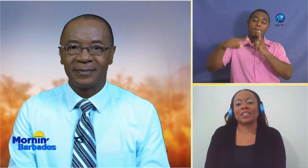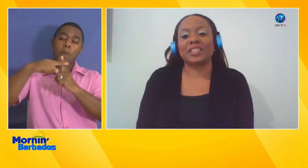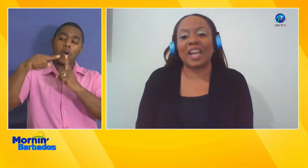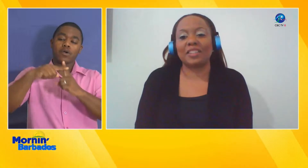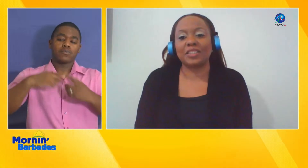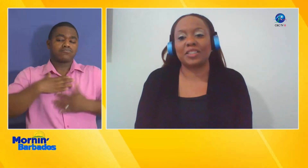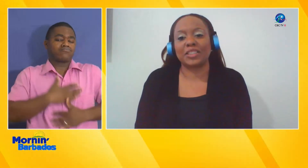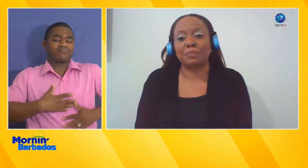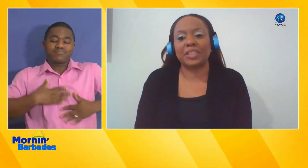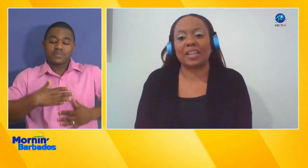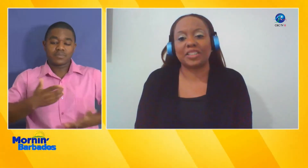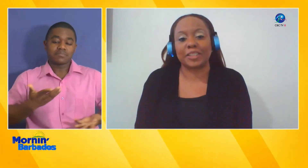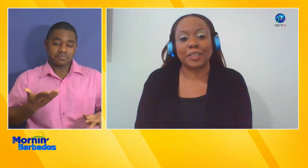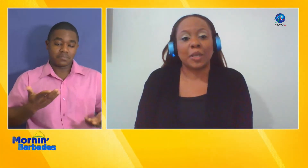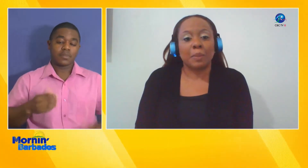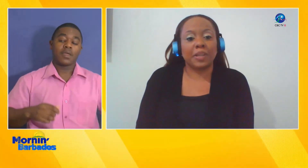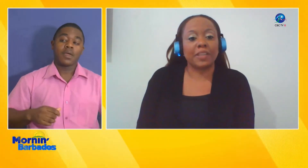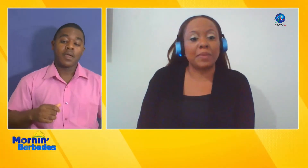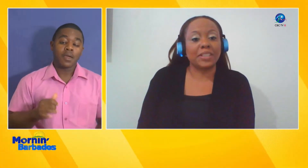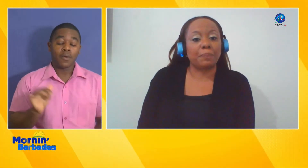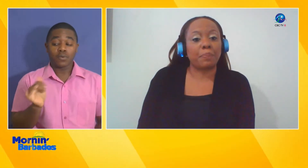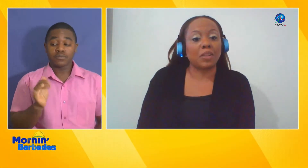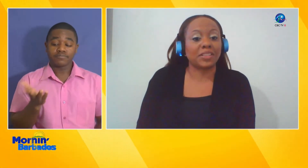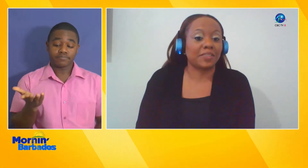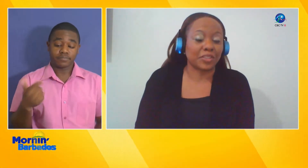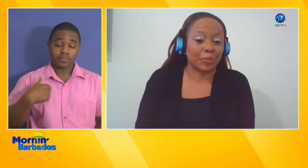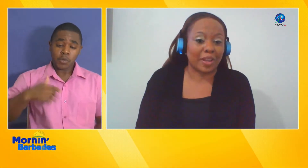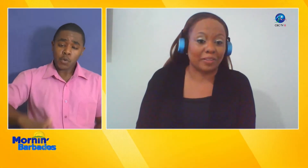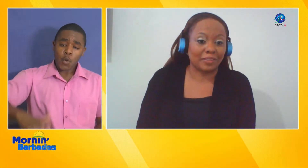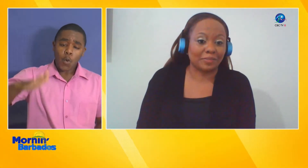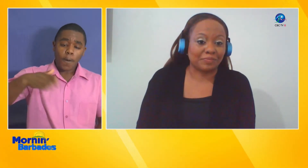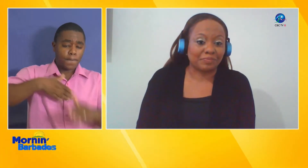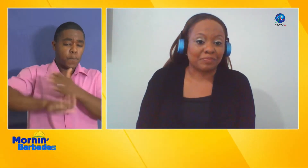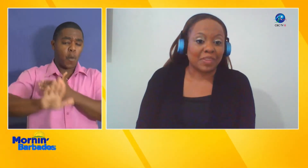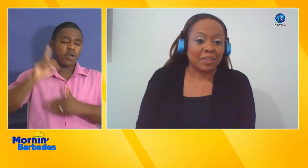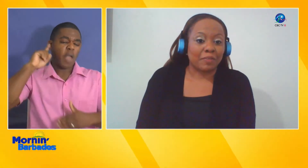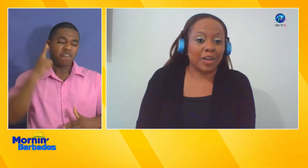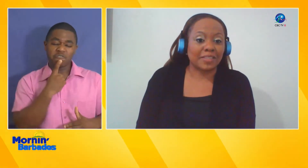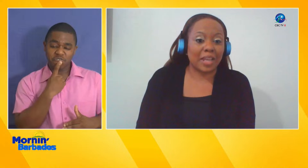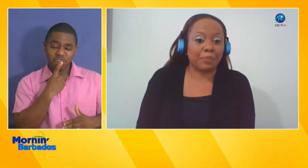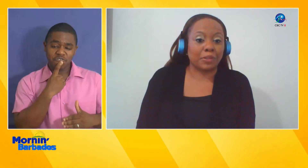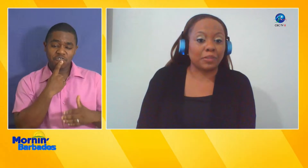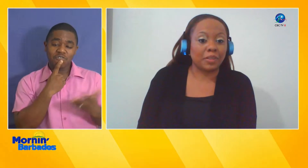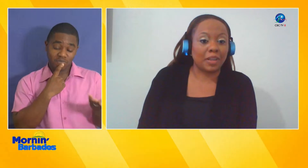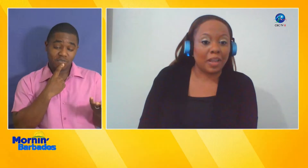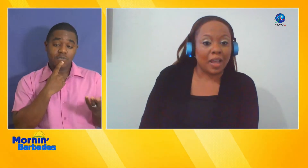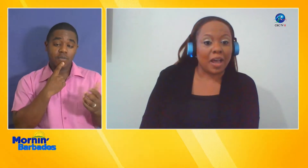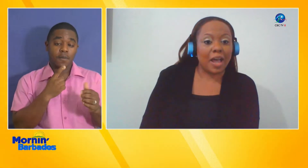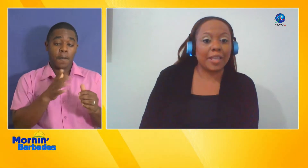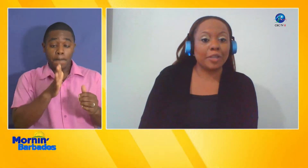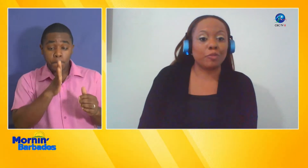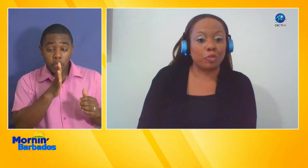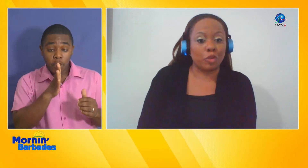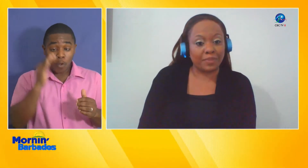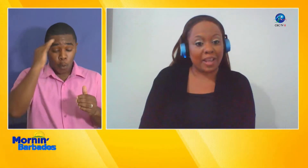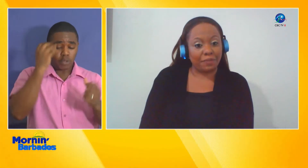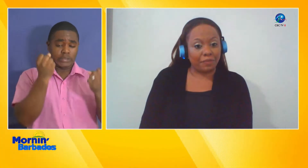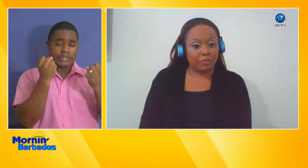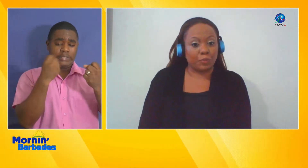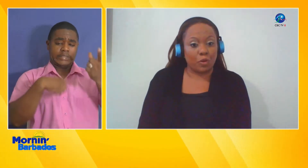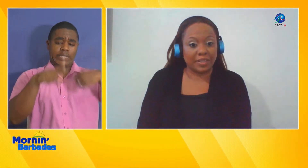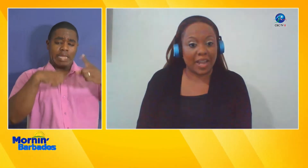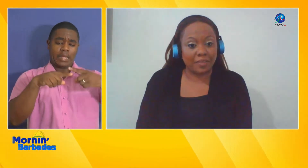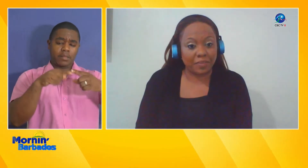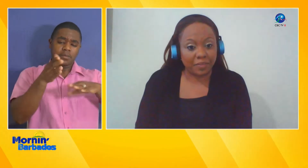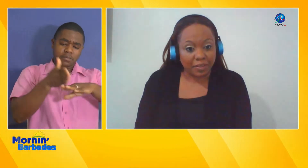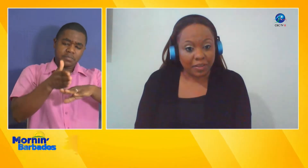Okay, my life is a challenge. There's some challenges, but there have been some positives as well. For example, I grew up